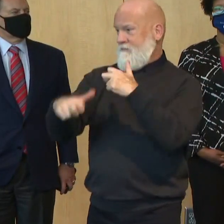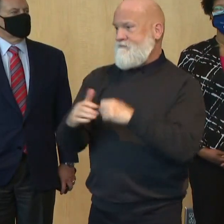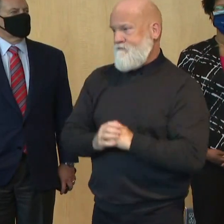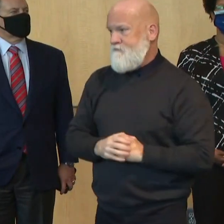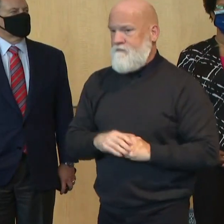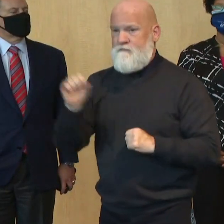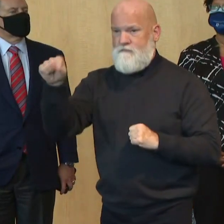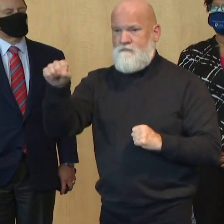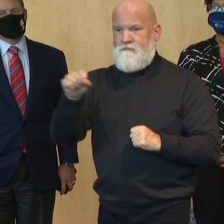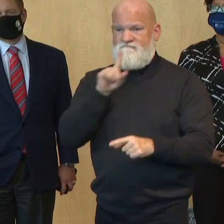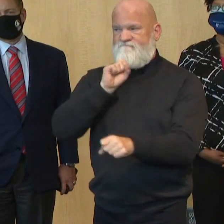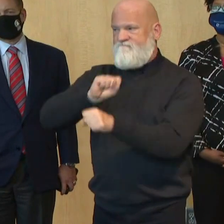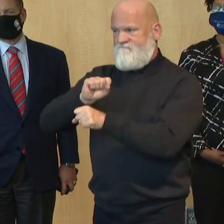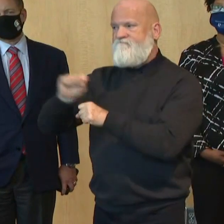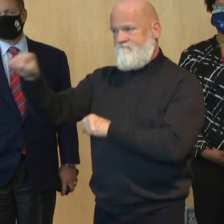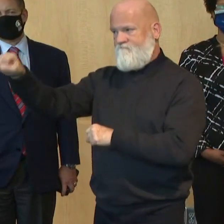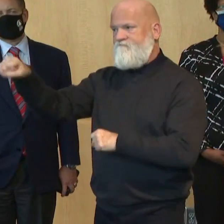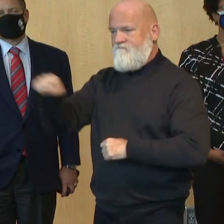that.